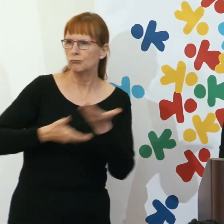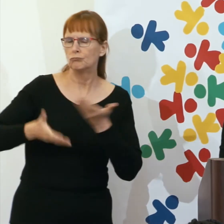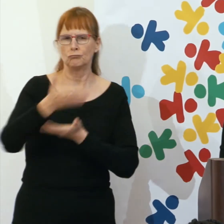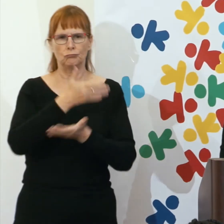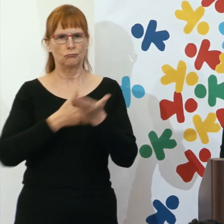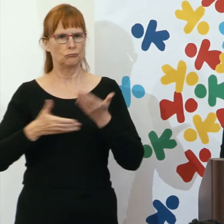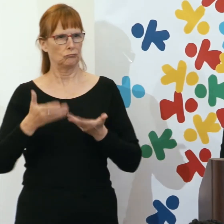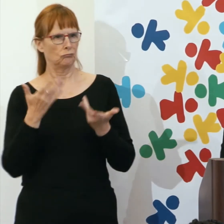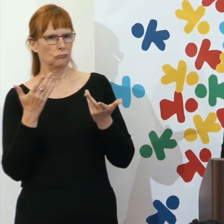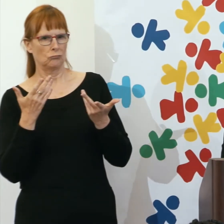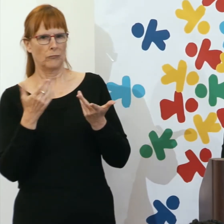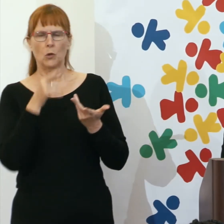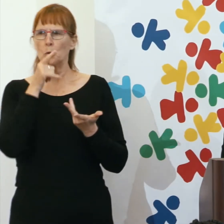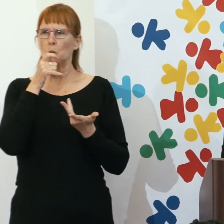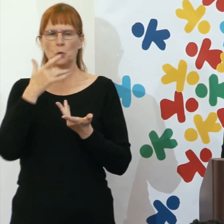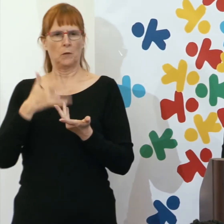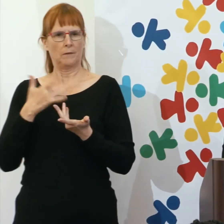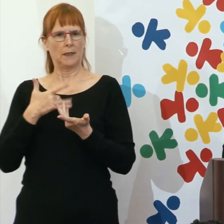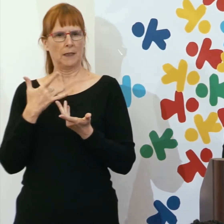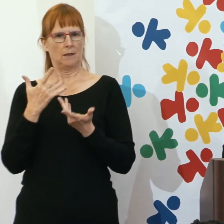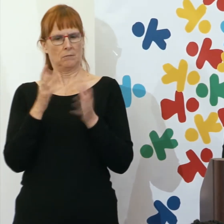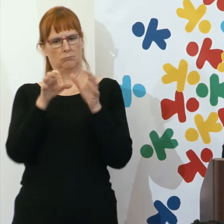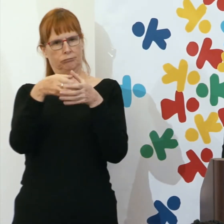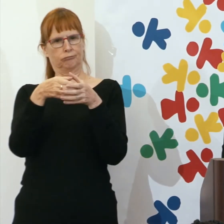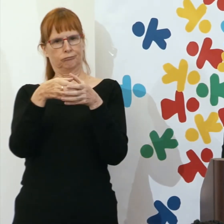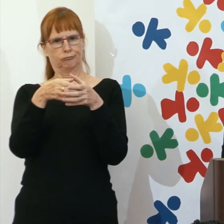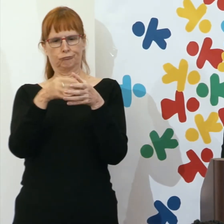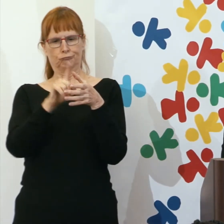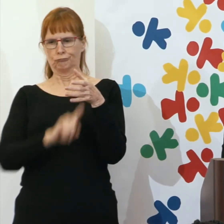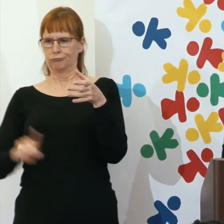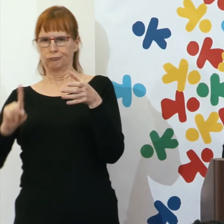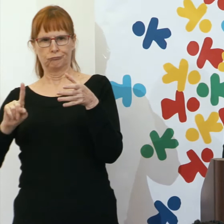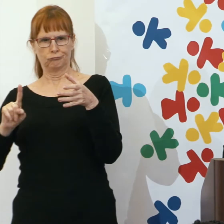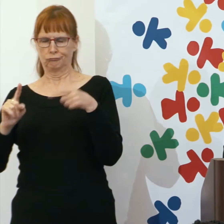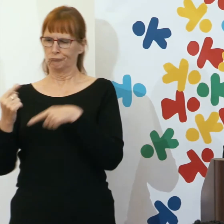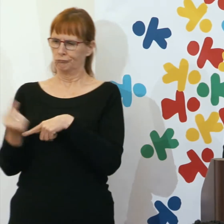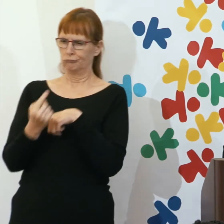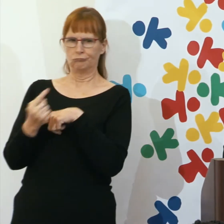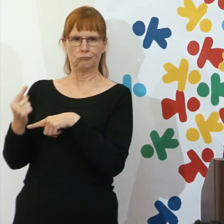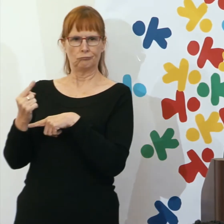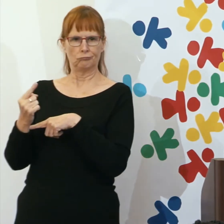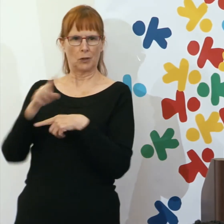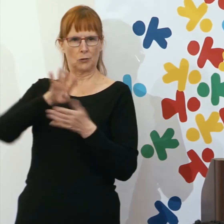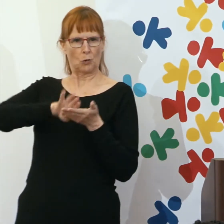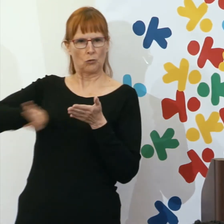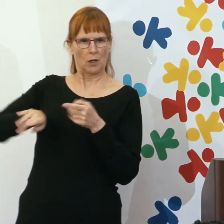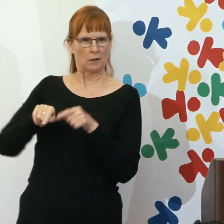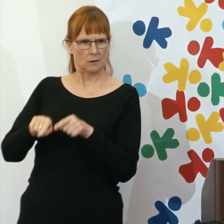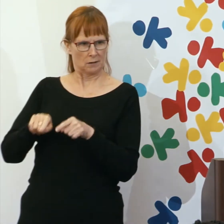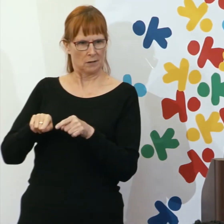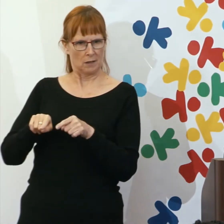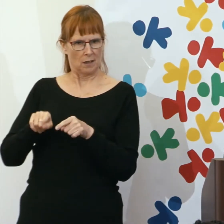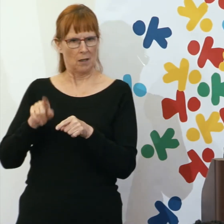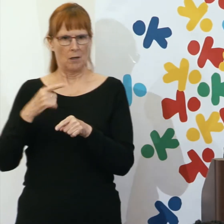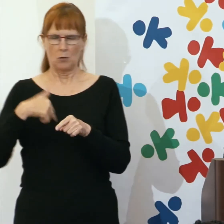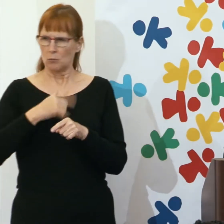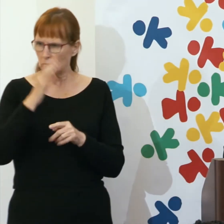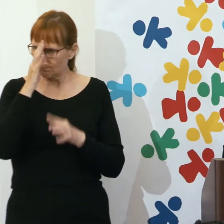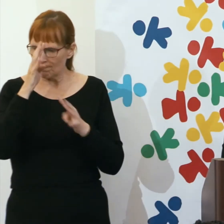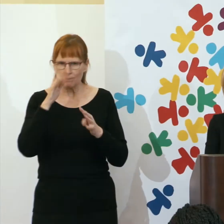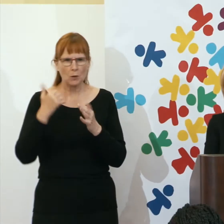social isolation as the first step to building connectedness through new online resources and dedicated